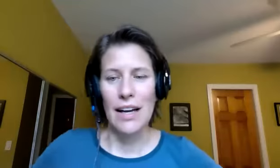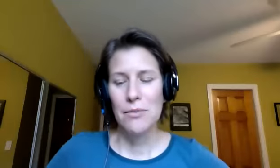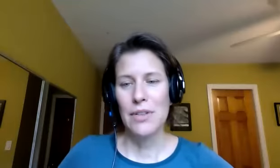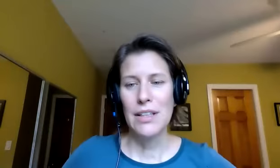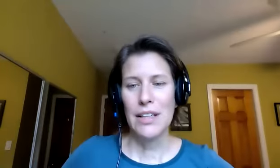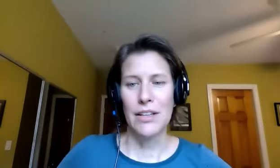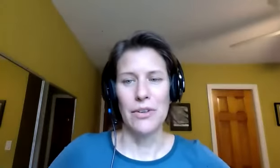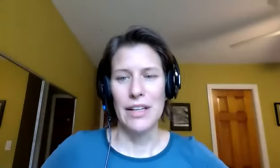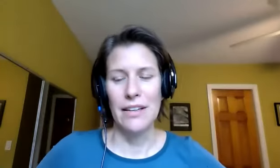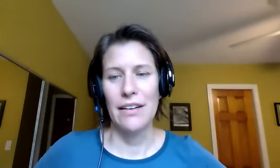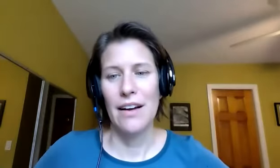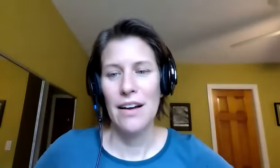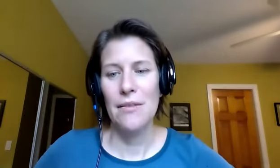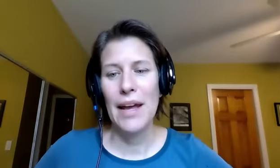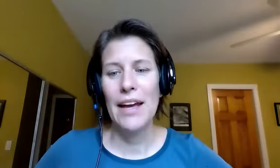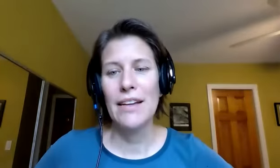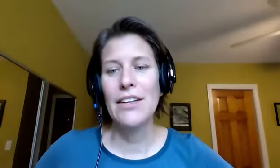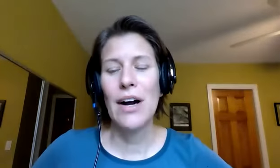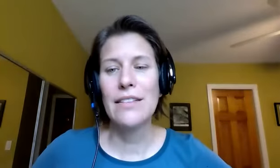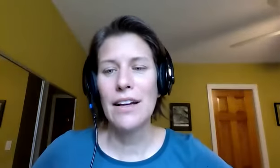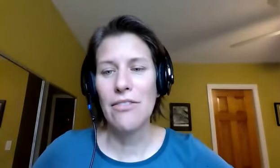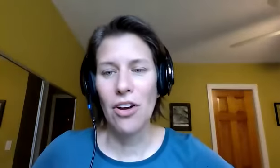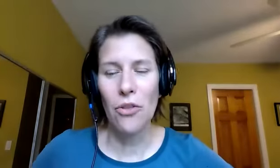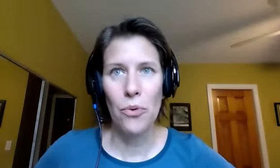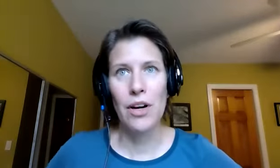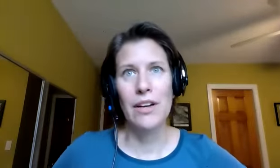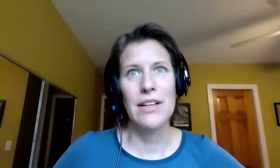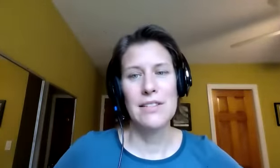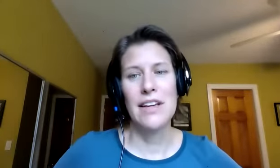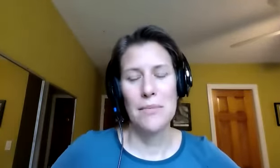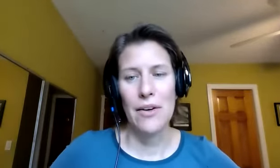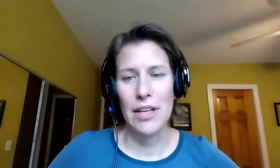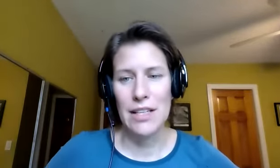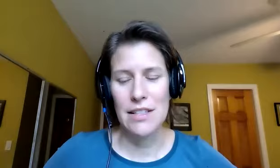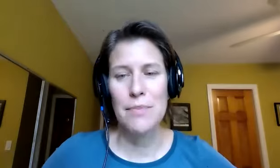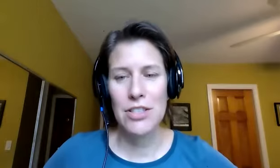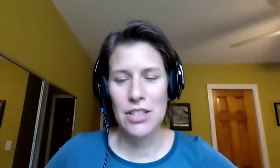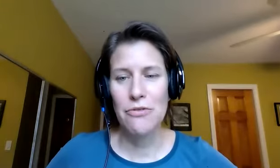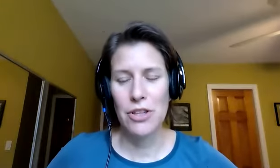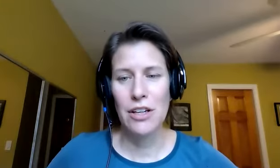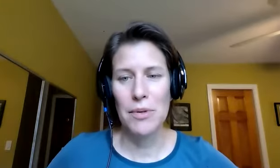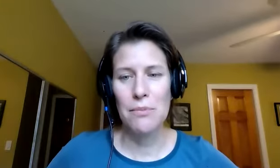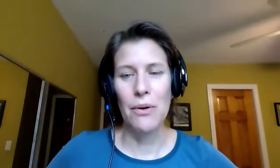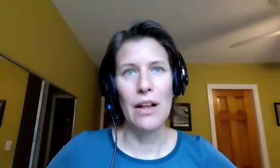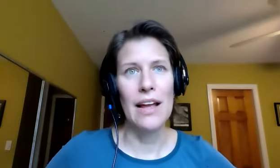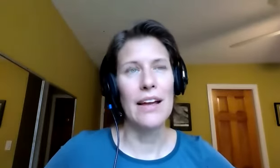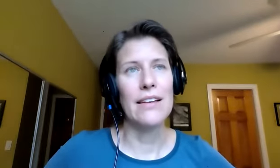I completely agree. And, you know, I love all the work in STEM nowadays, especially for young people. And